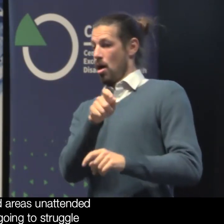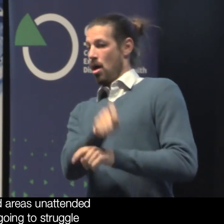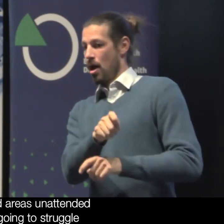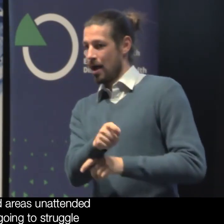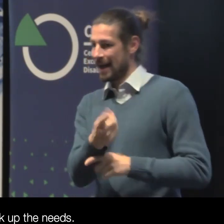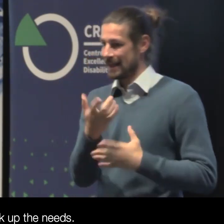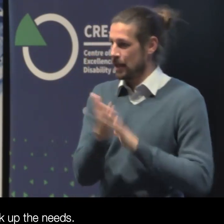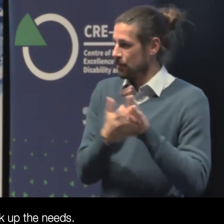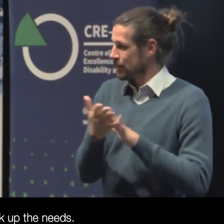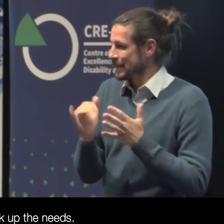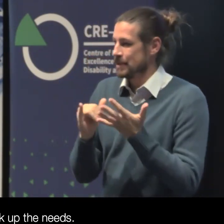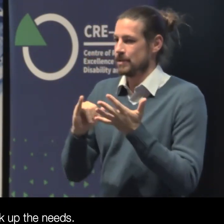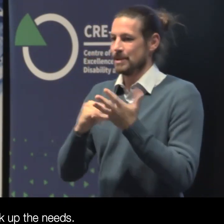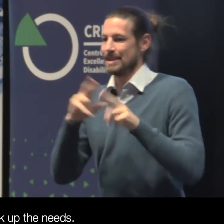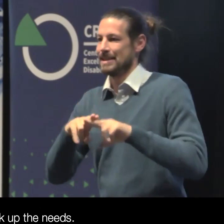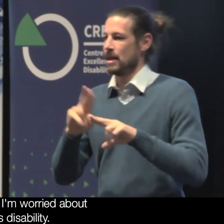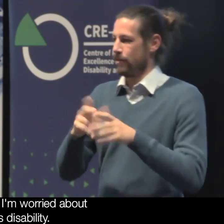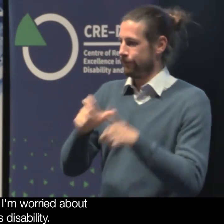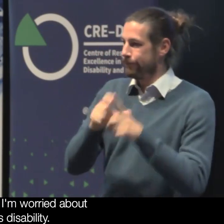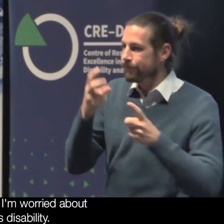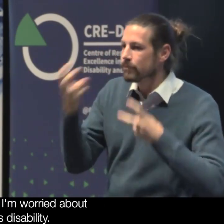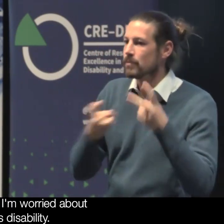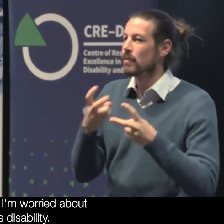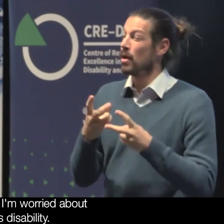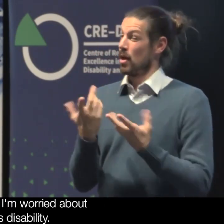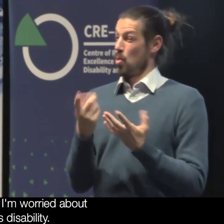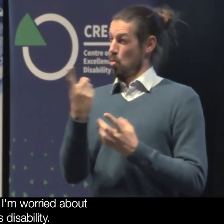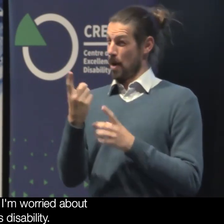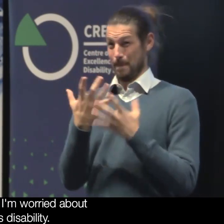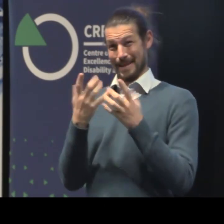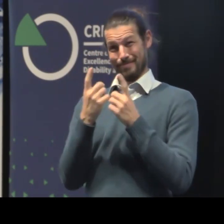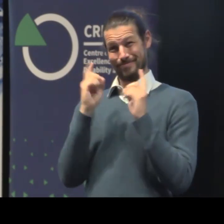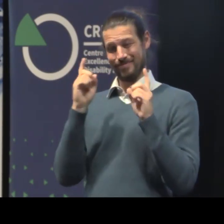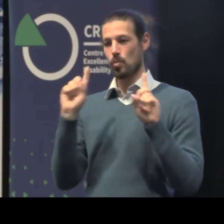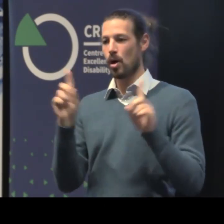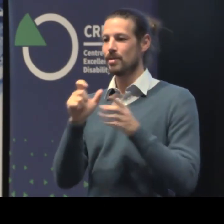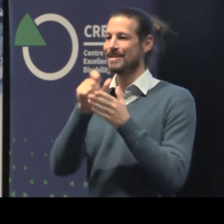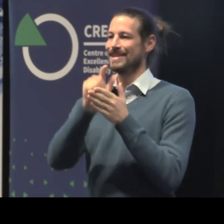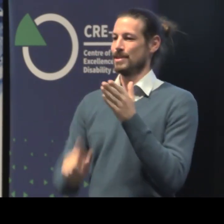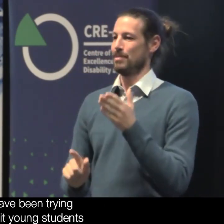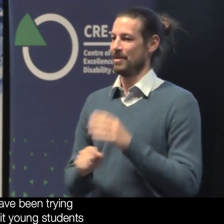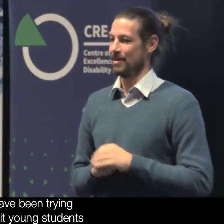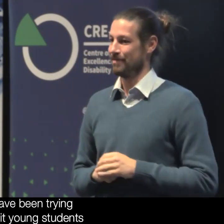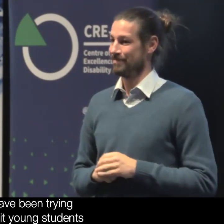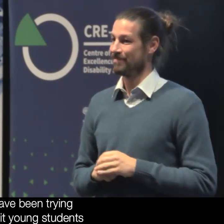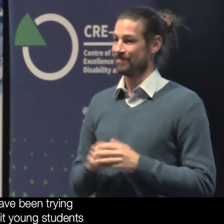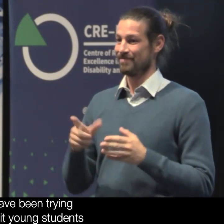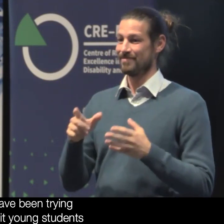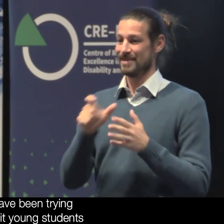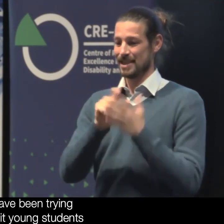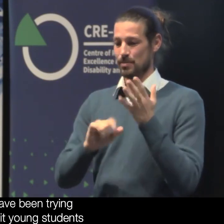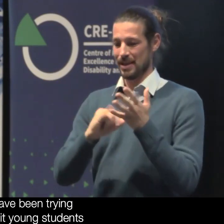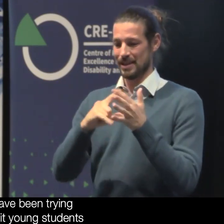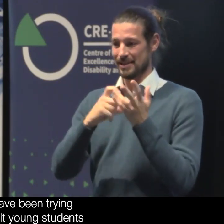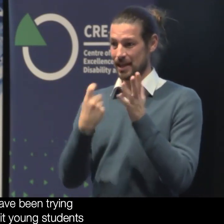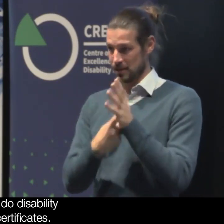going to struggle to pick up the workforce that it needs. And the one that I'm really worried about is disability. I'm really worried. So we've been trying to recruit students, young students,